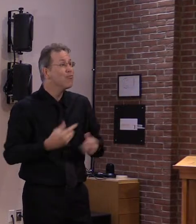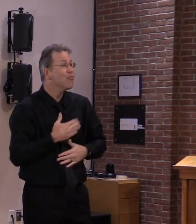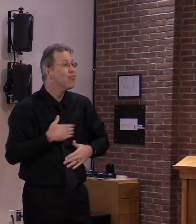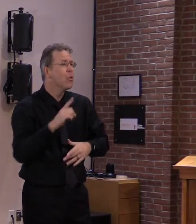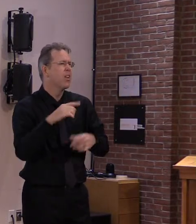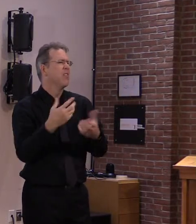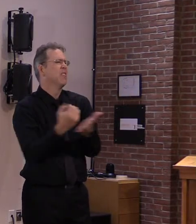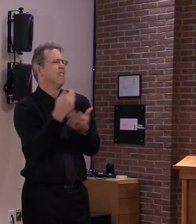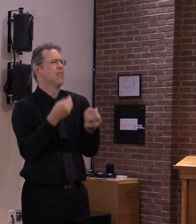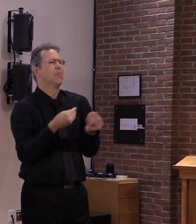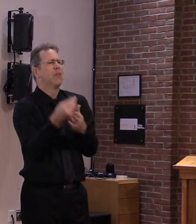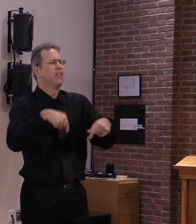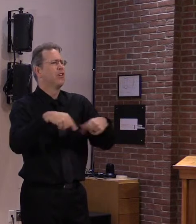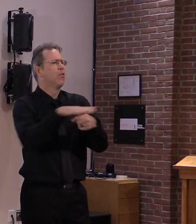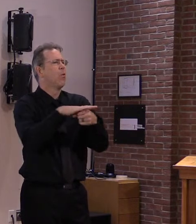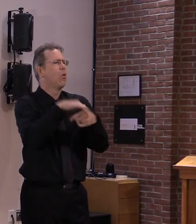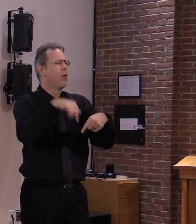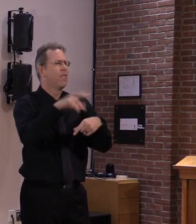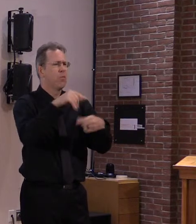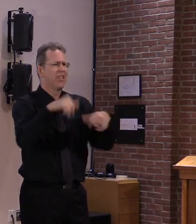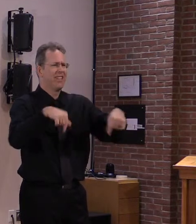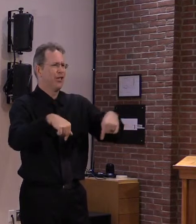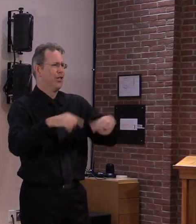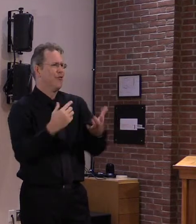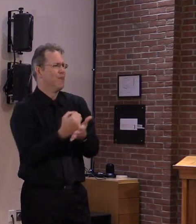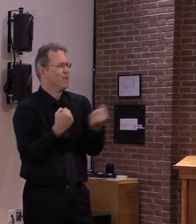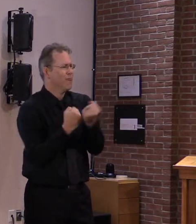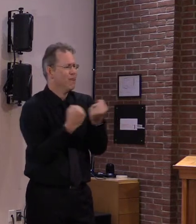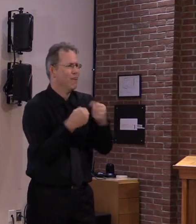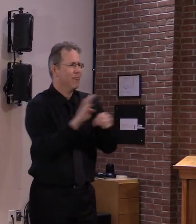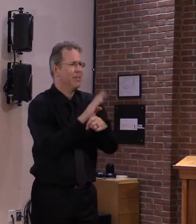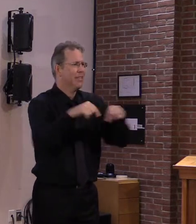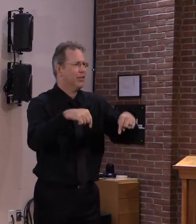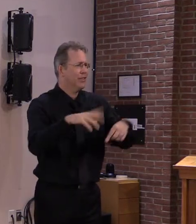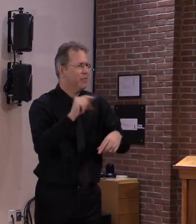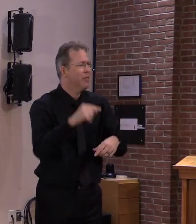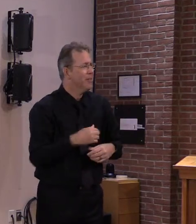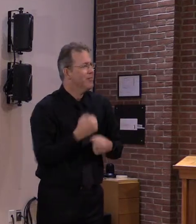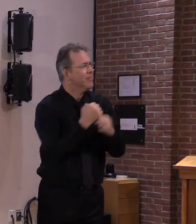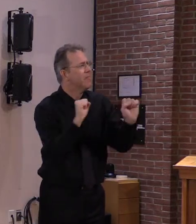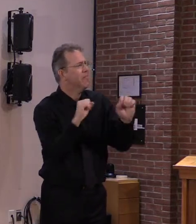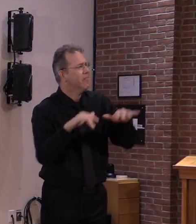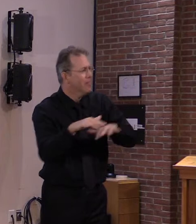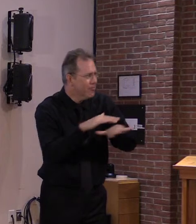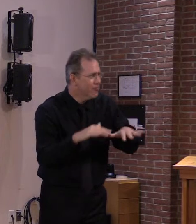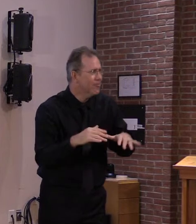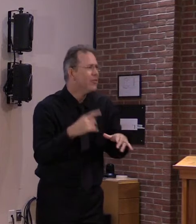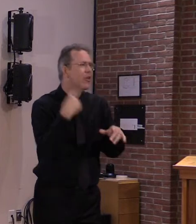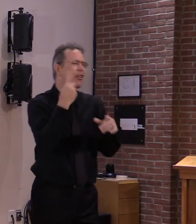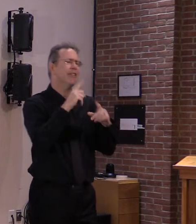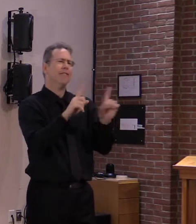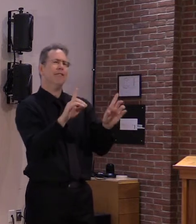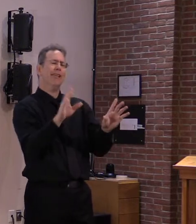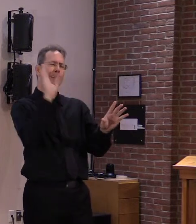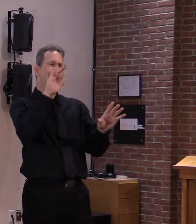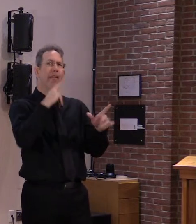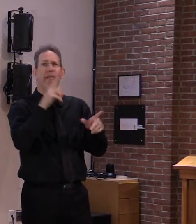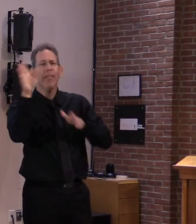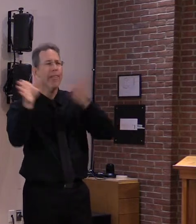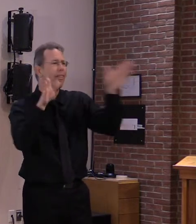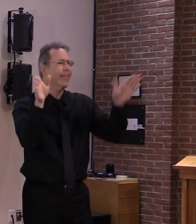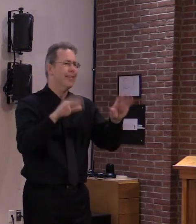Yesterday, there were 99 cases and no deaths reported. This brings us to yet another landmark,